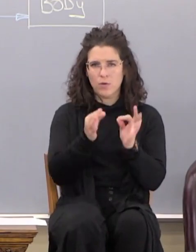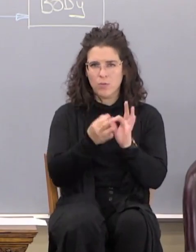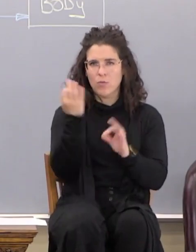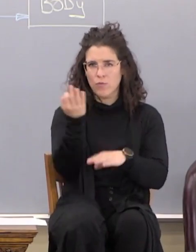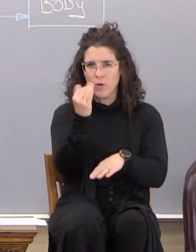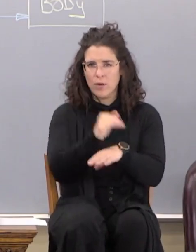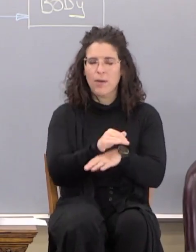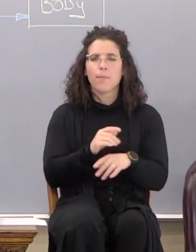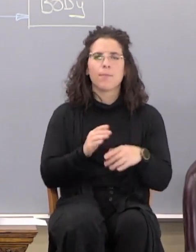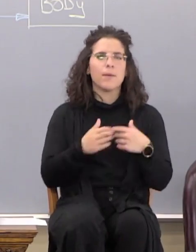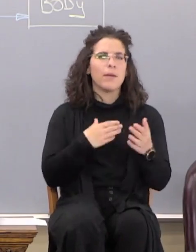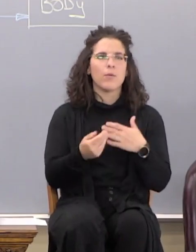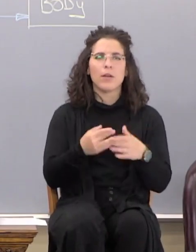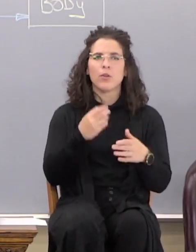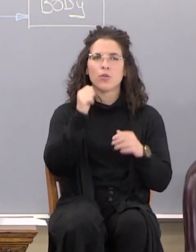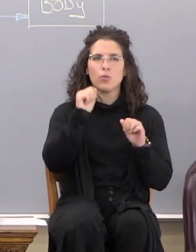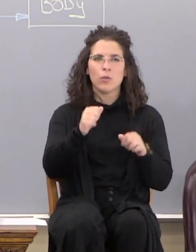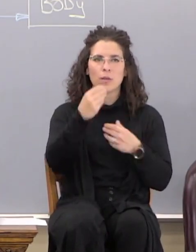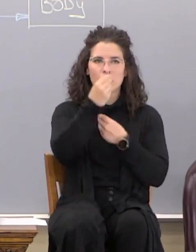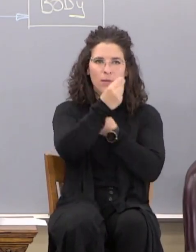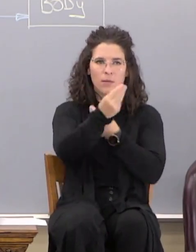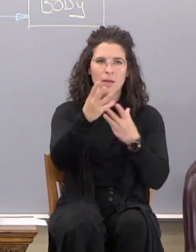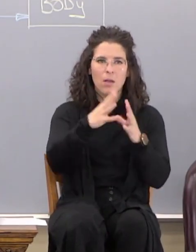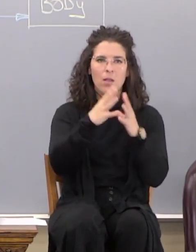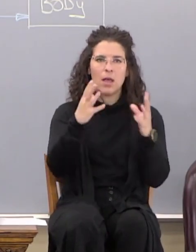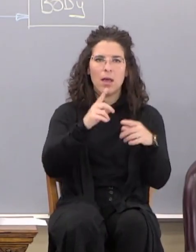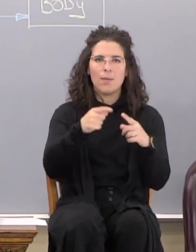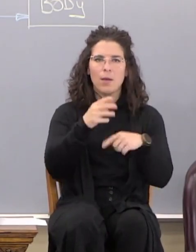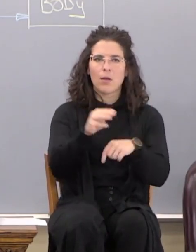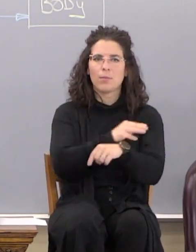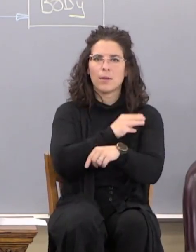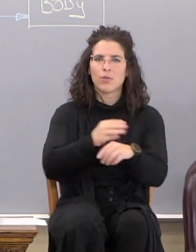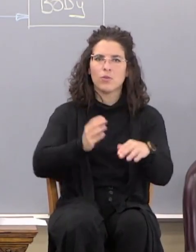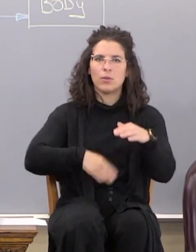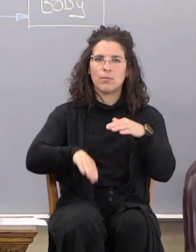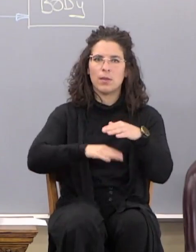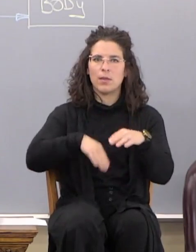ministry based on the Bible version it's using, especially in our day.